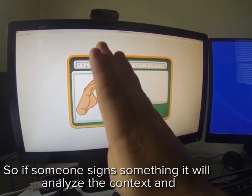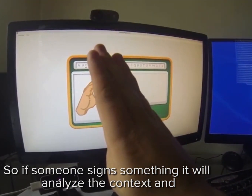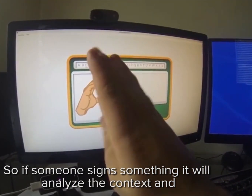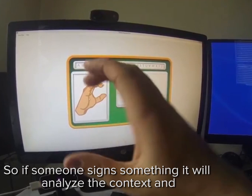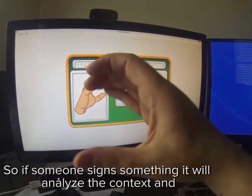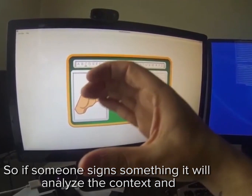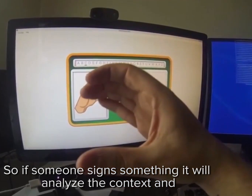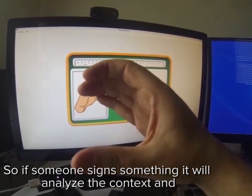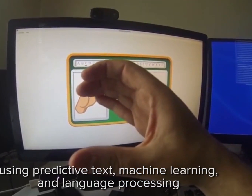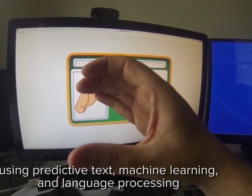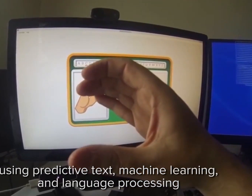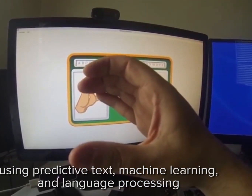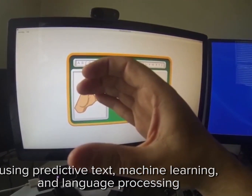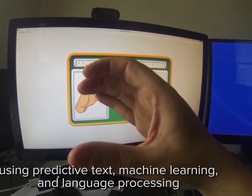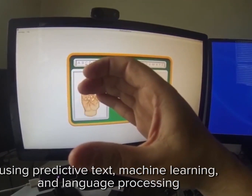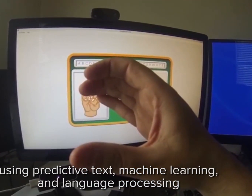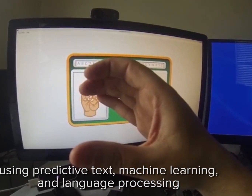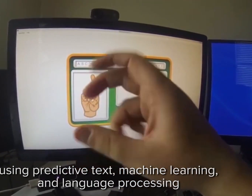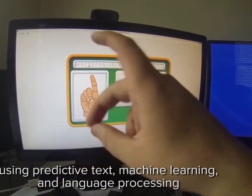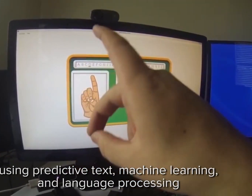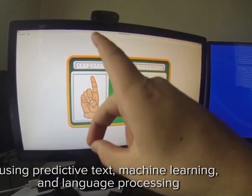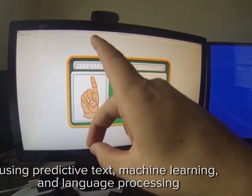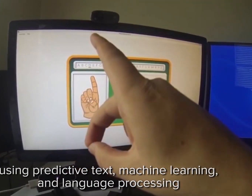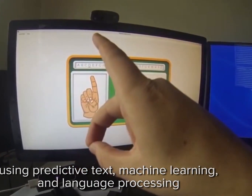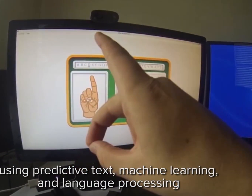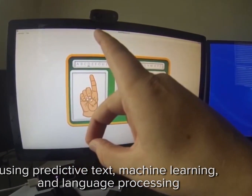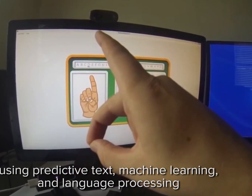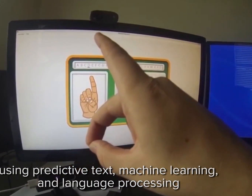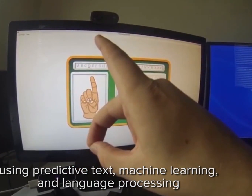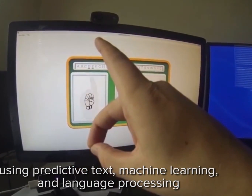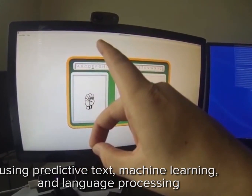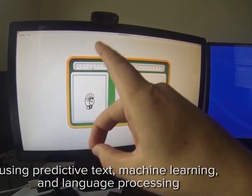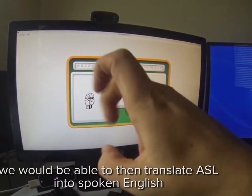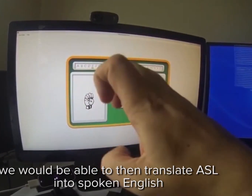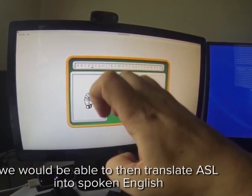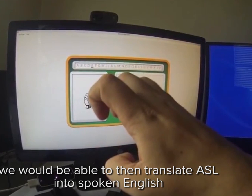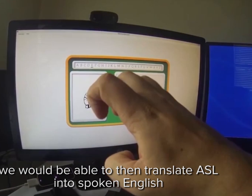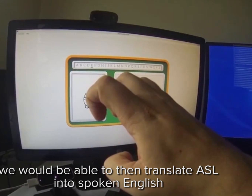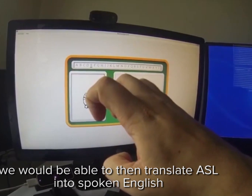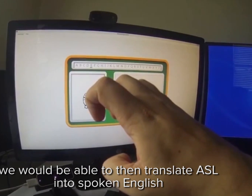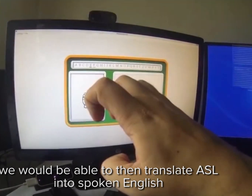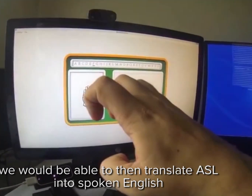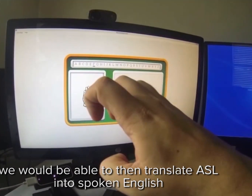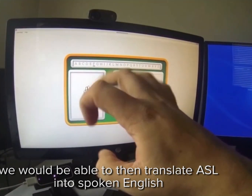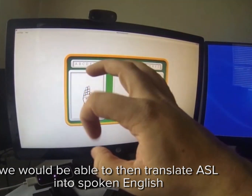context and using like critical text, machine learning, and language processing, we'll be able to then translate